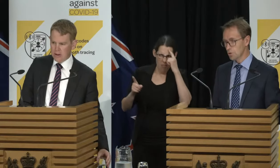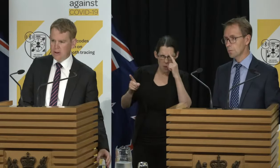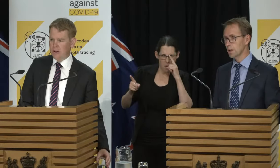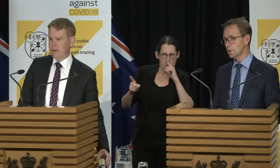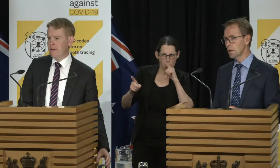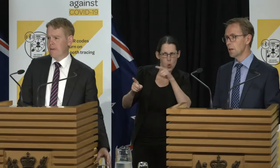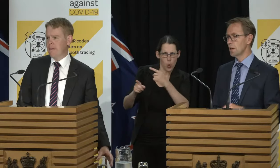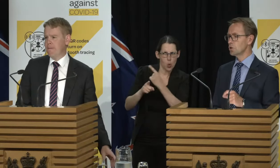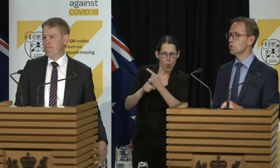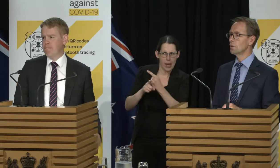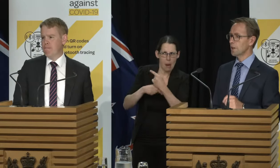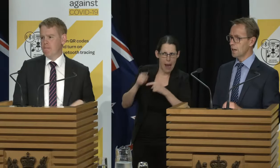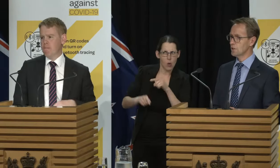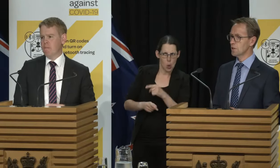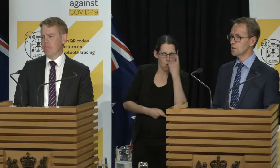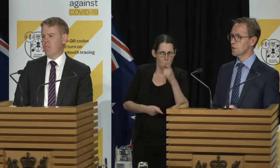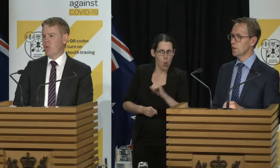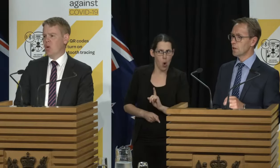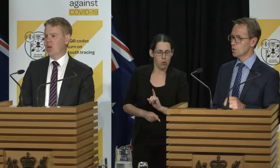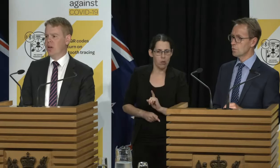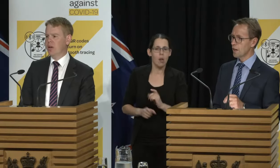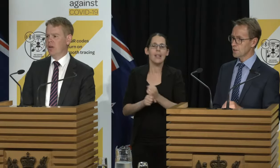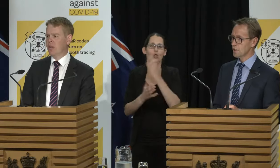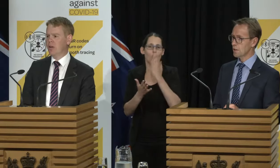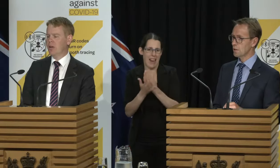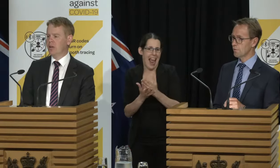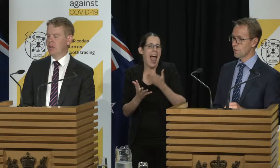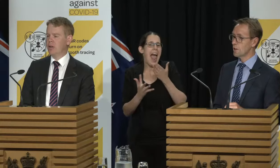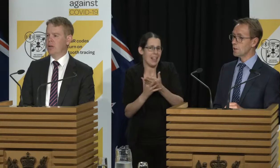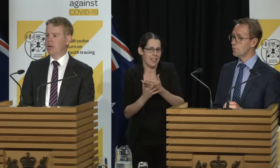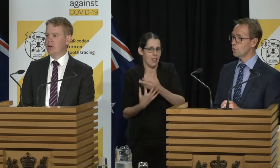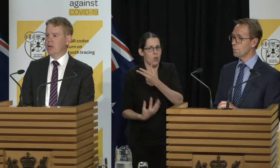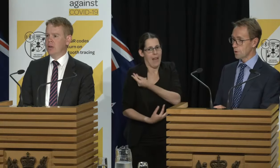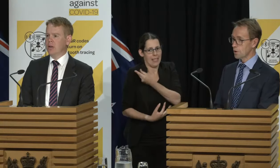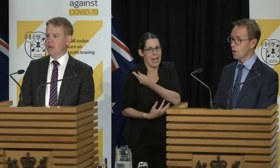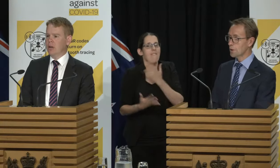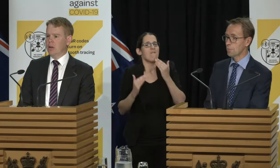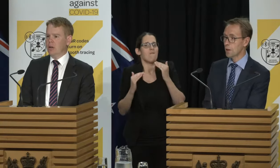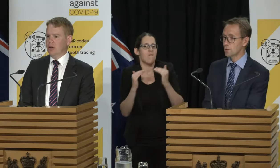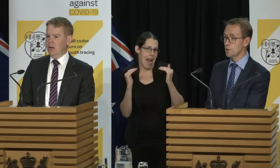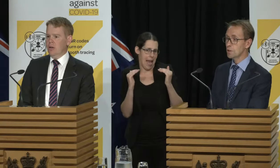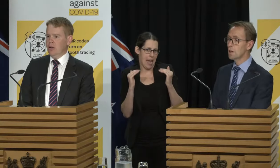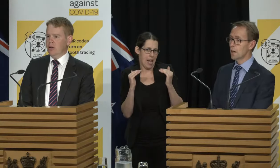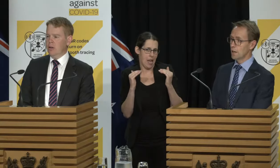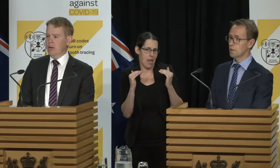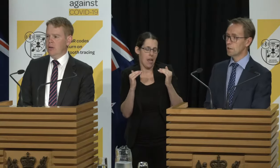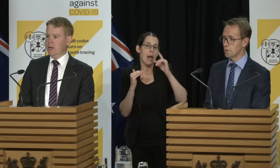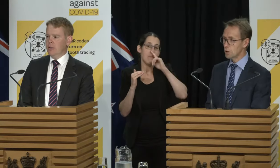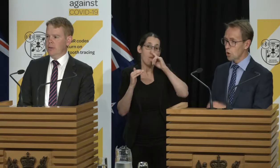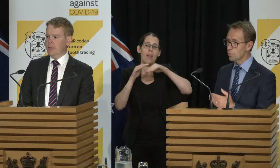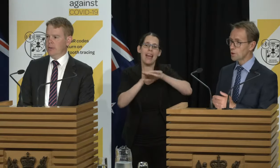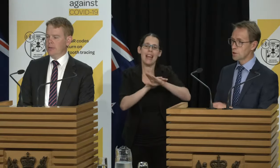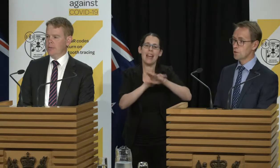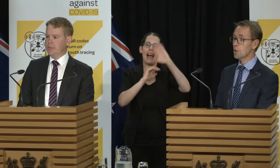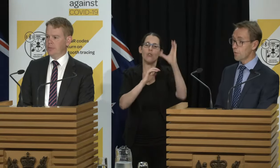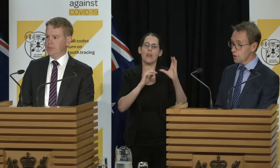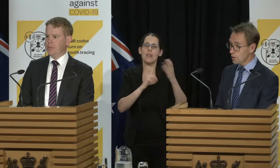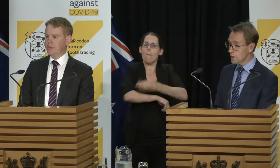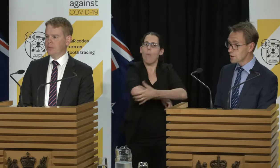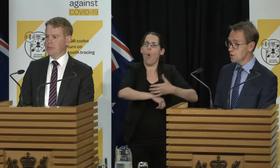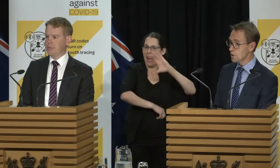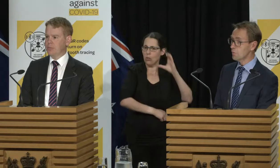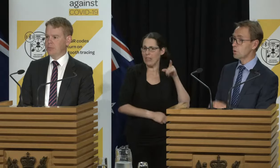are concerned about, is ensuring access to vaccine fairly for people in low-income countries. And global initiatives